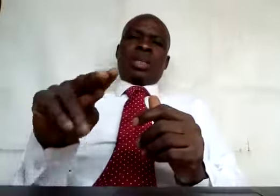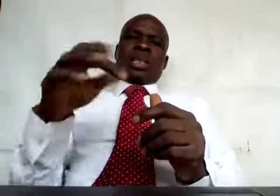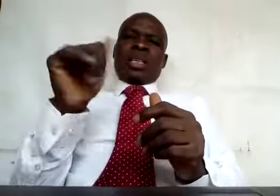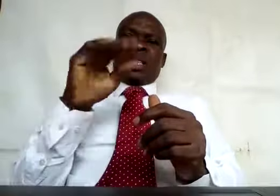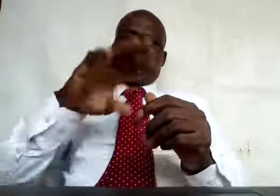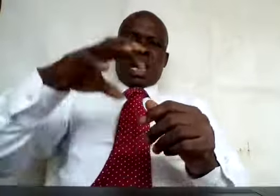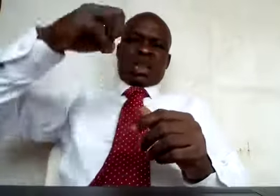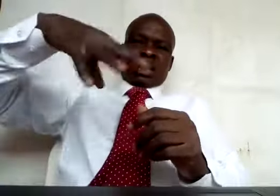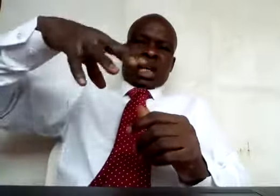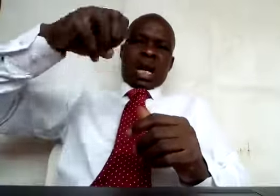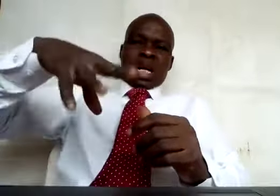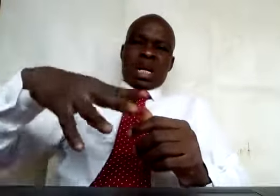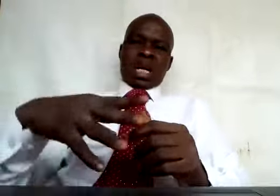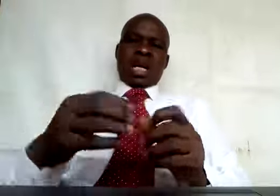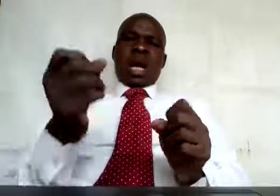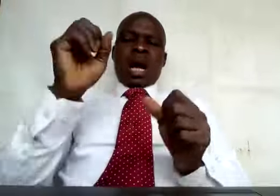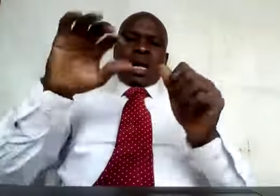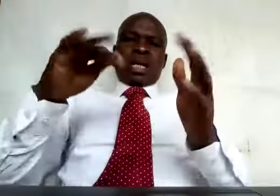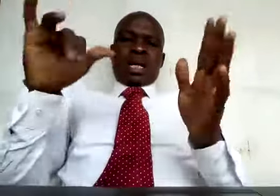shining, and can be polished.